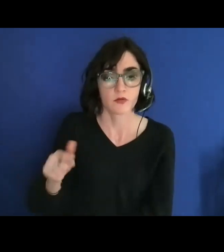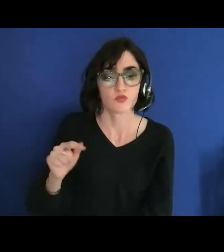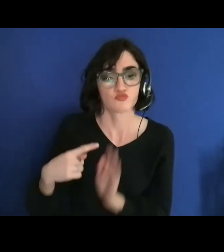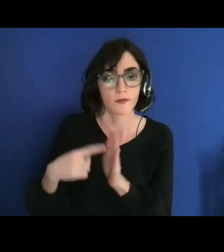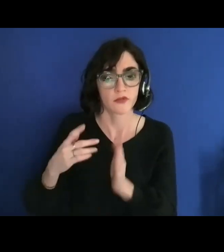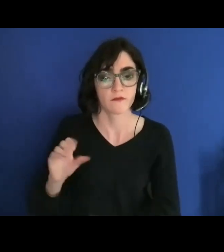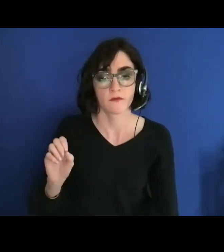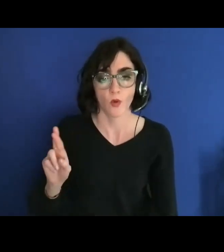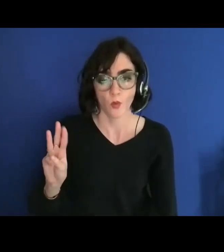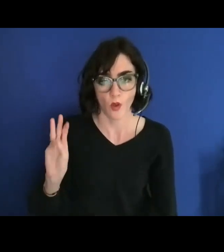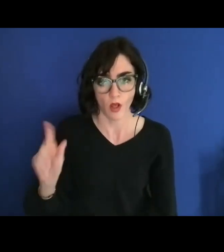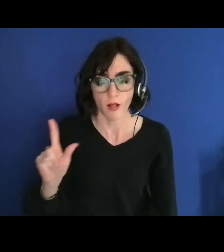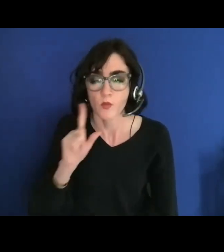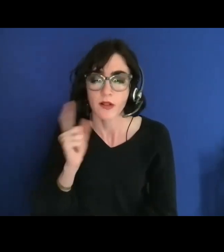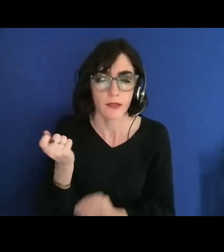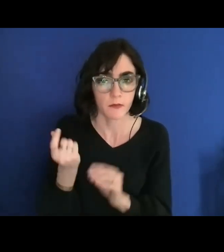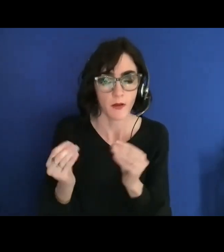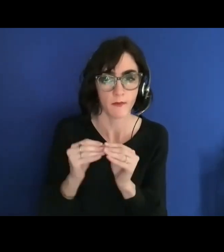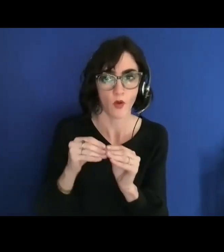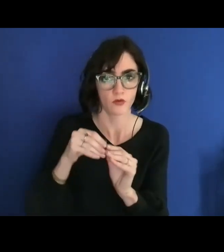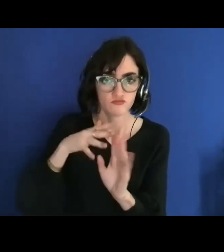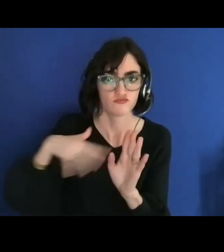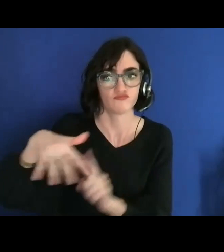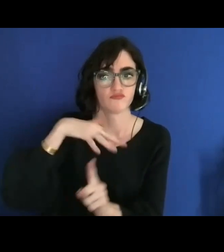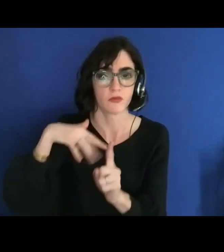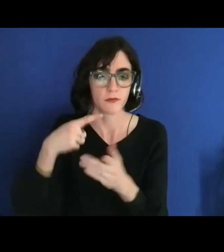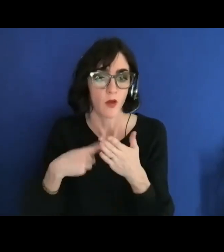going to offer a little bit of context for our conversation. Representative Orwell.